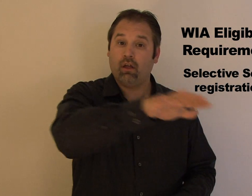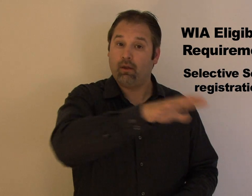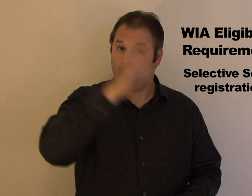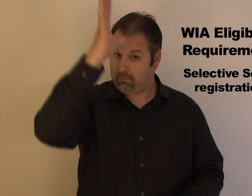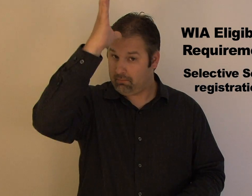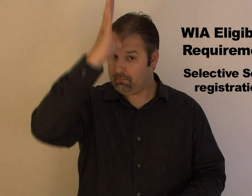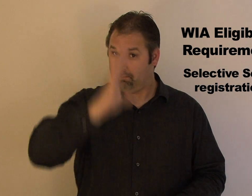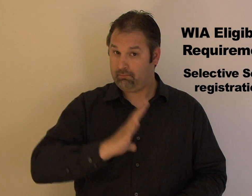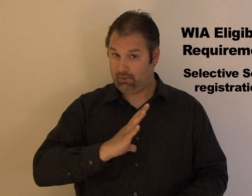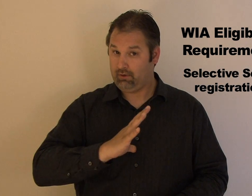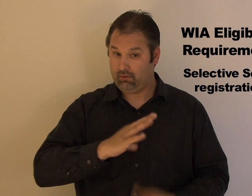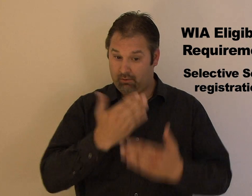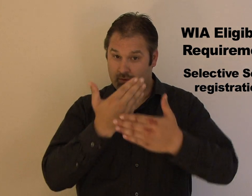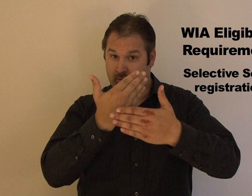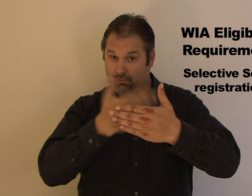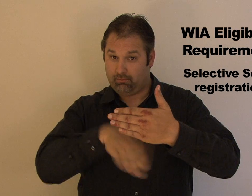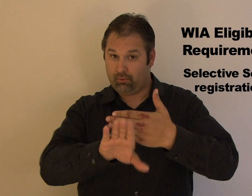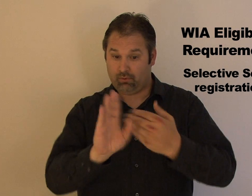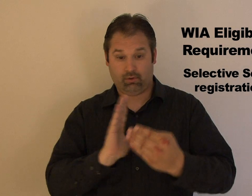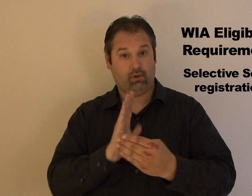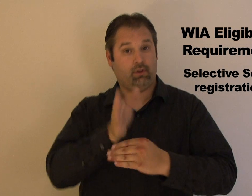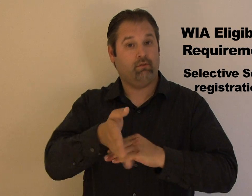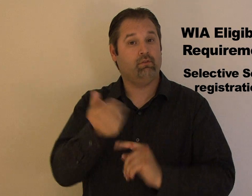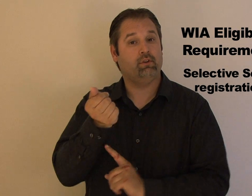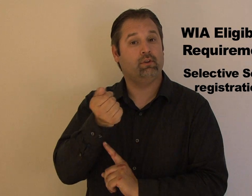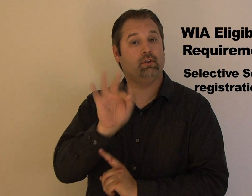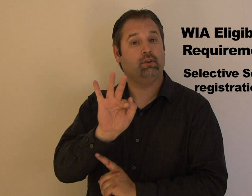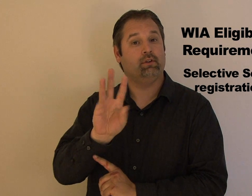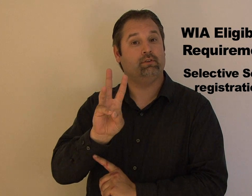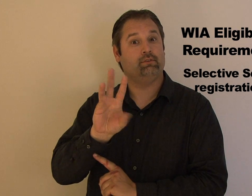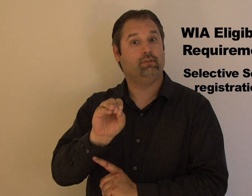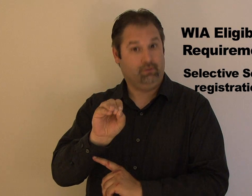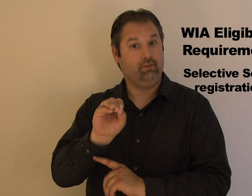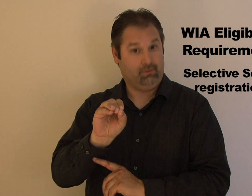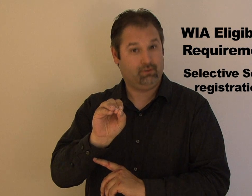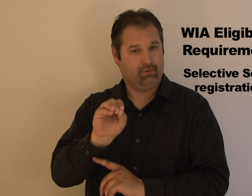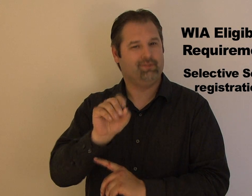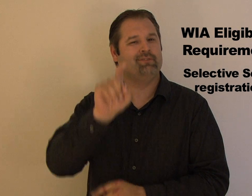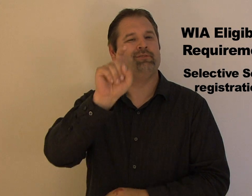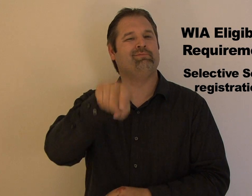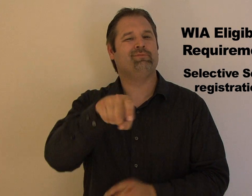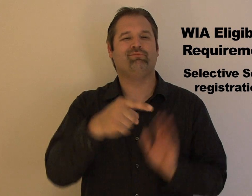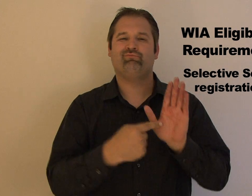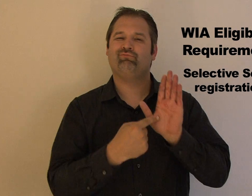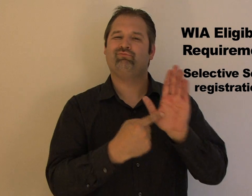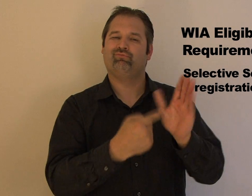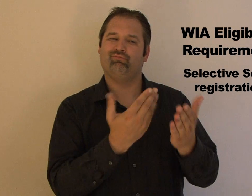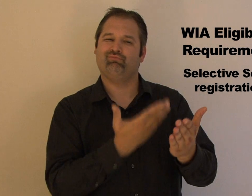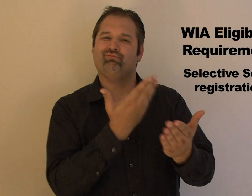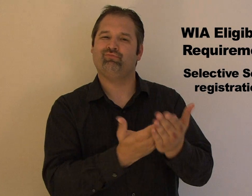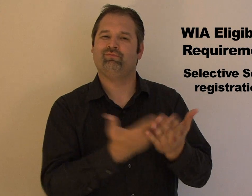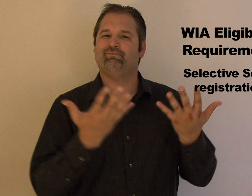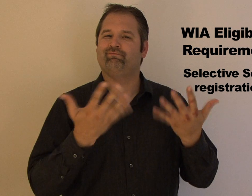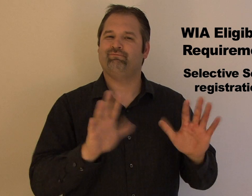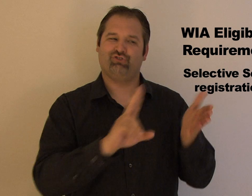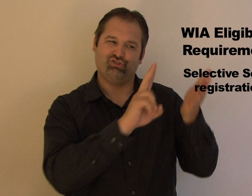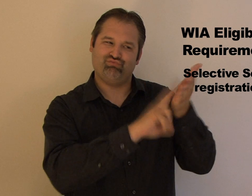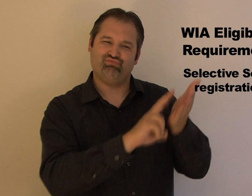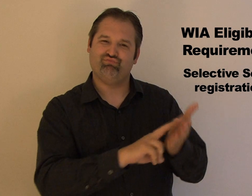All men born after the year 1960 must show proof that they're registered with a selective service program.